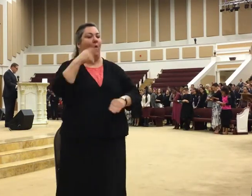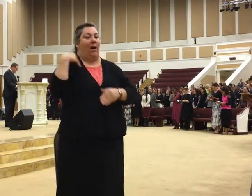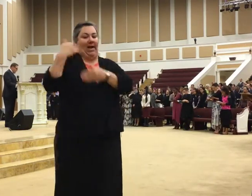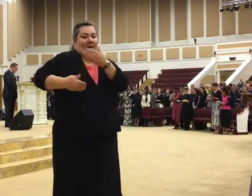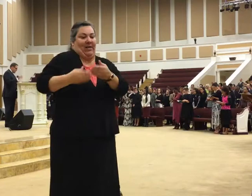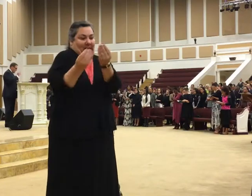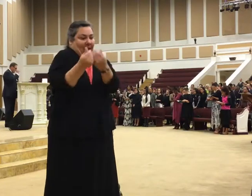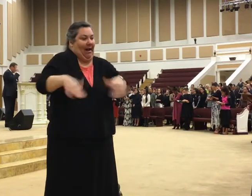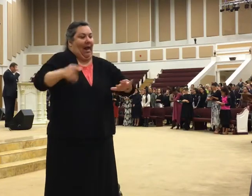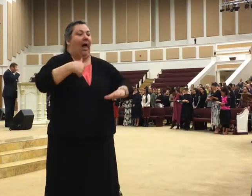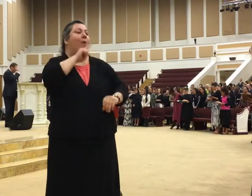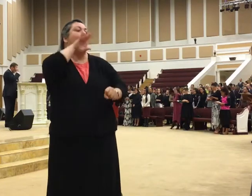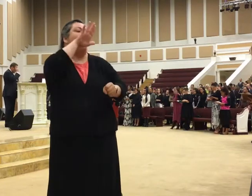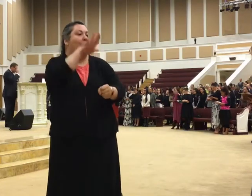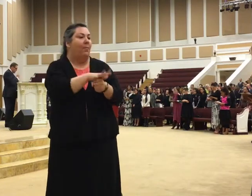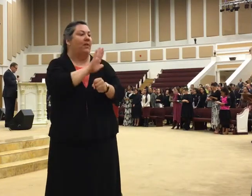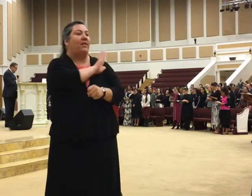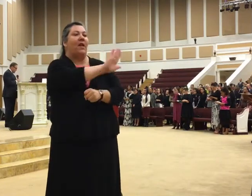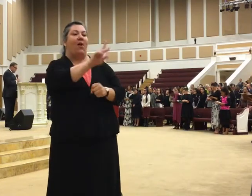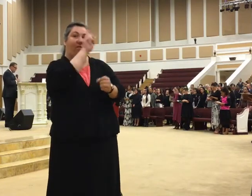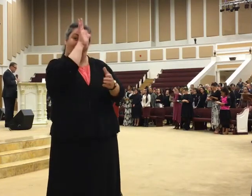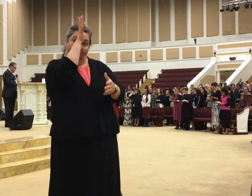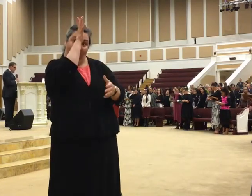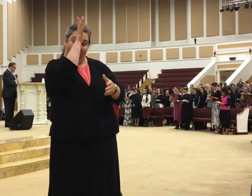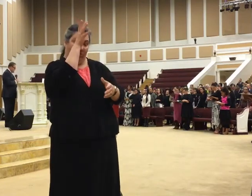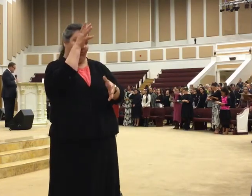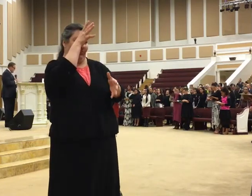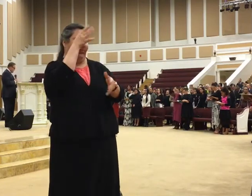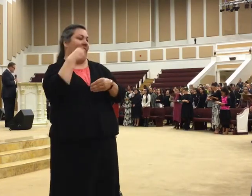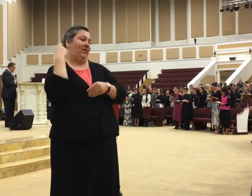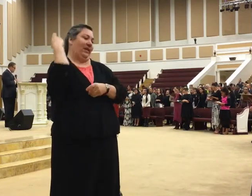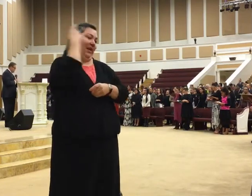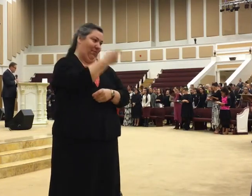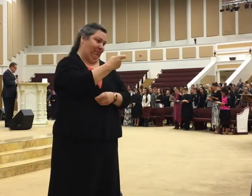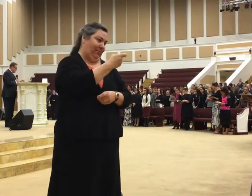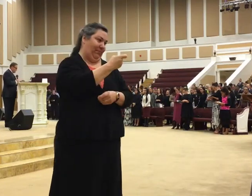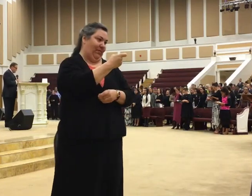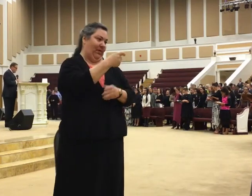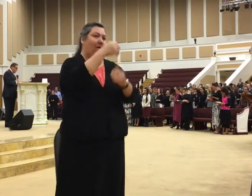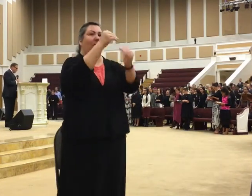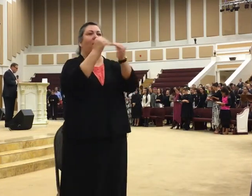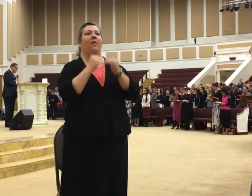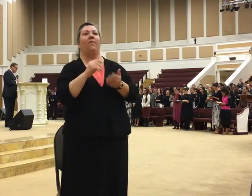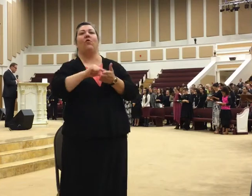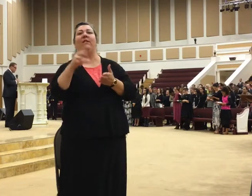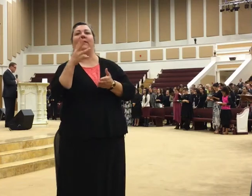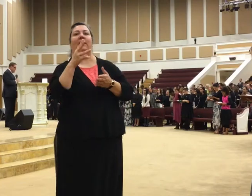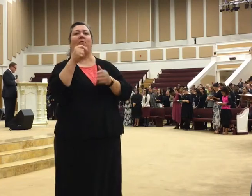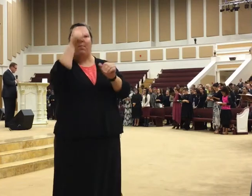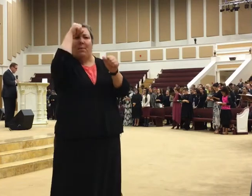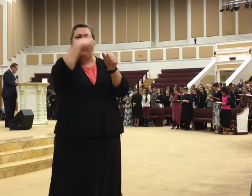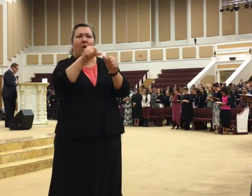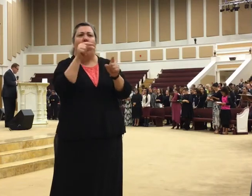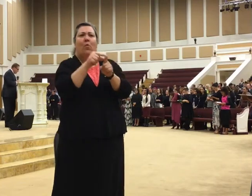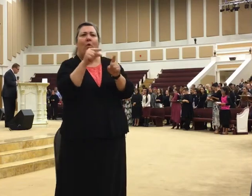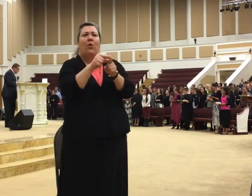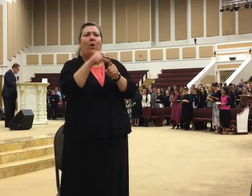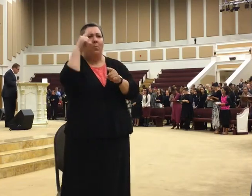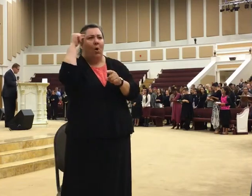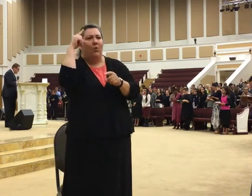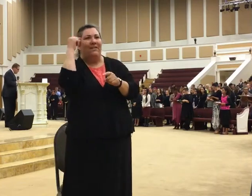land which I swear unto their fathers to give them. Skip down to verse 13. Remember the word which Moses, the servant of the